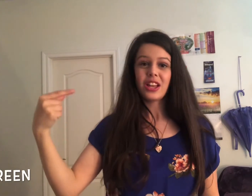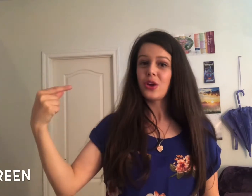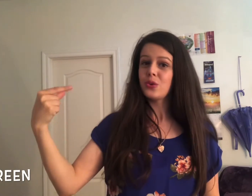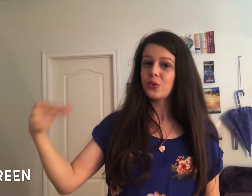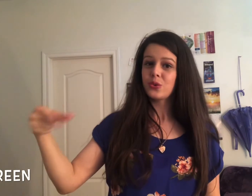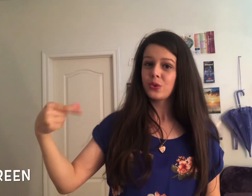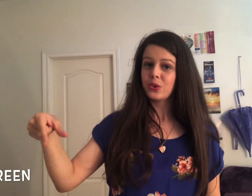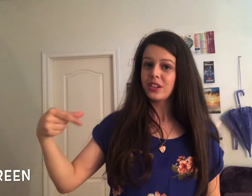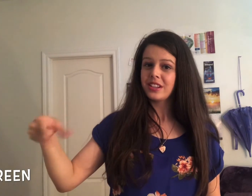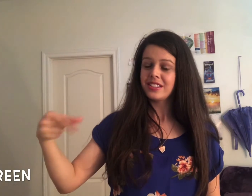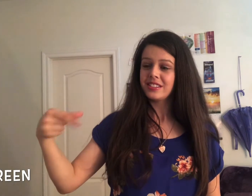green,